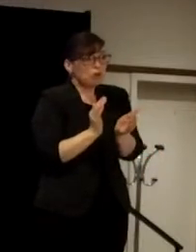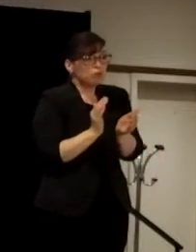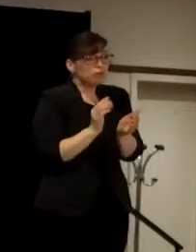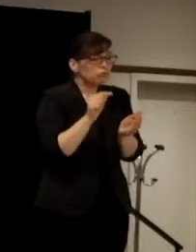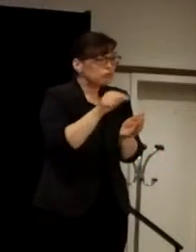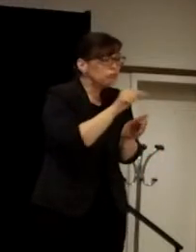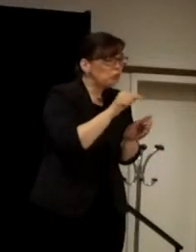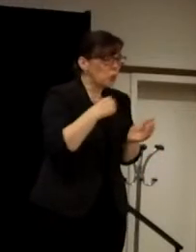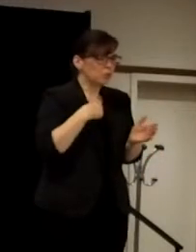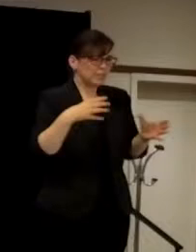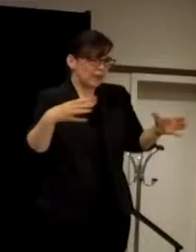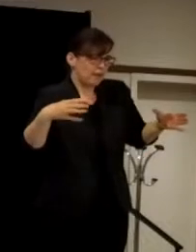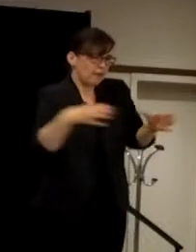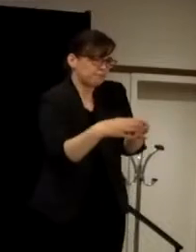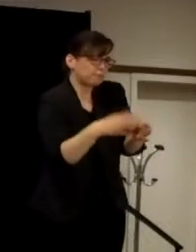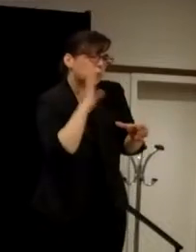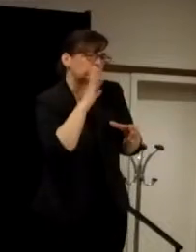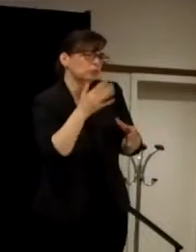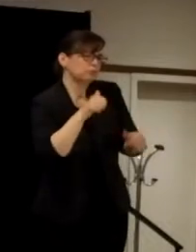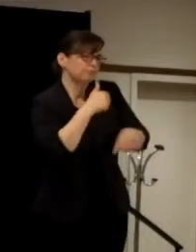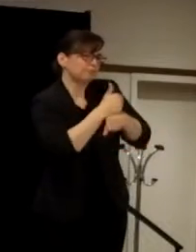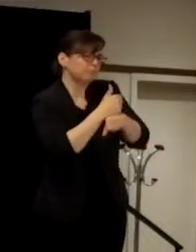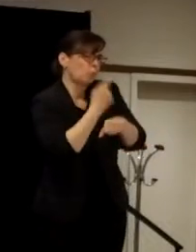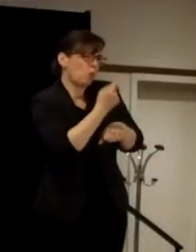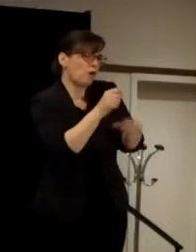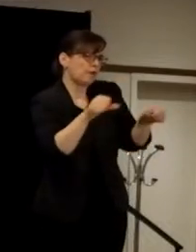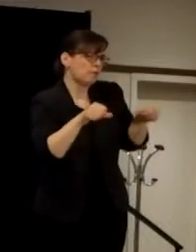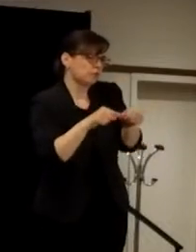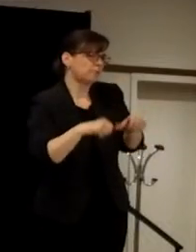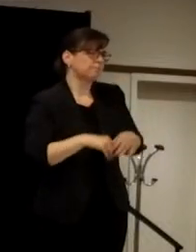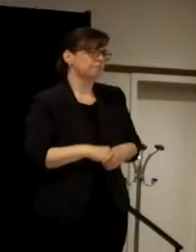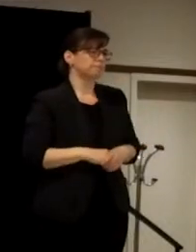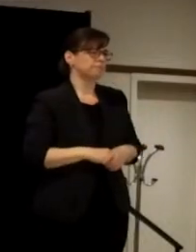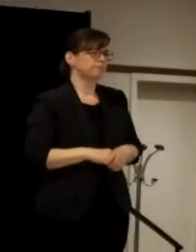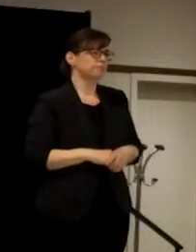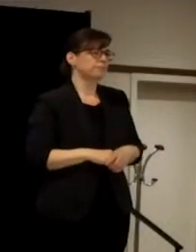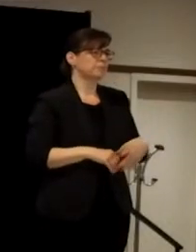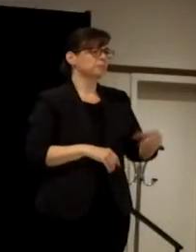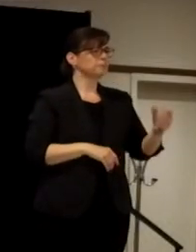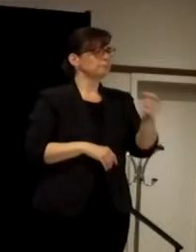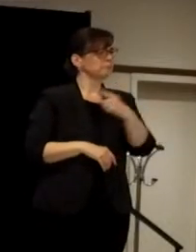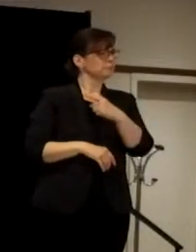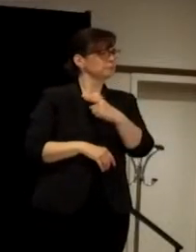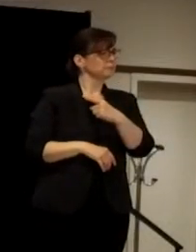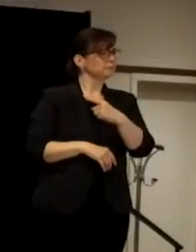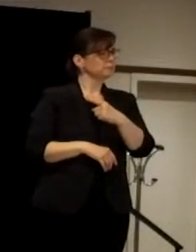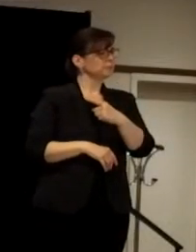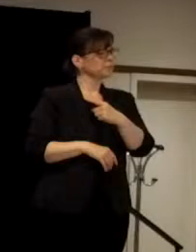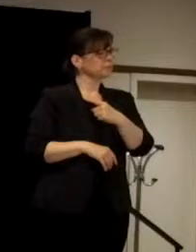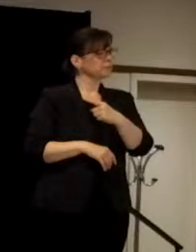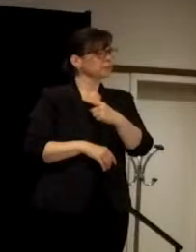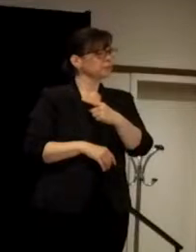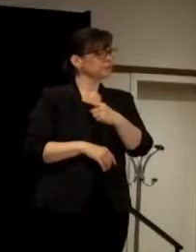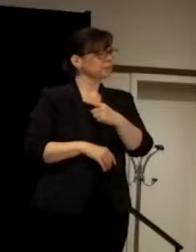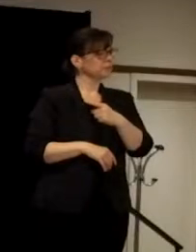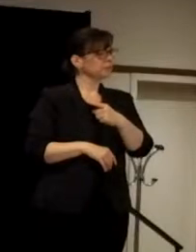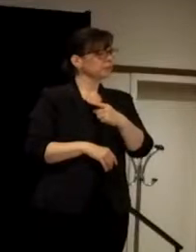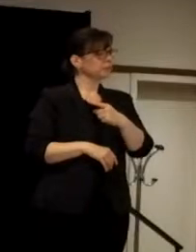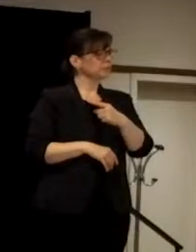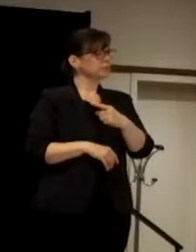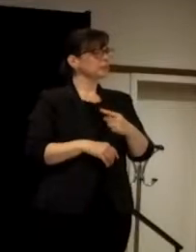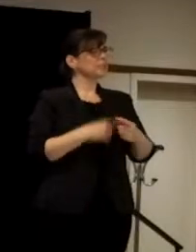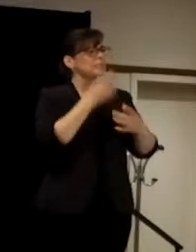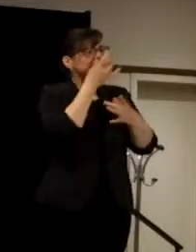we'll work with them on that. Can you kind of explain the threshold of interest? You mentioned that Baldwinsville had the best survey